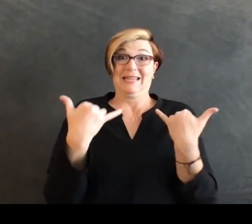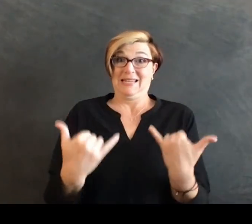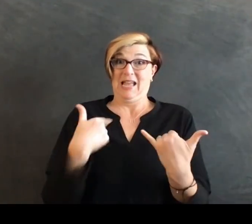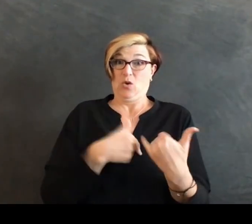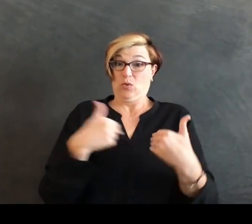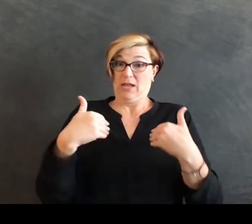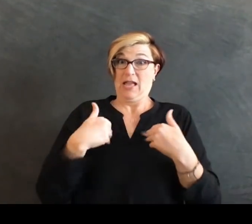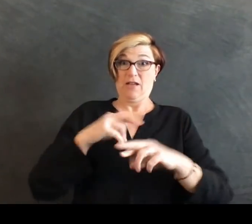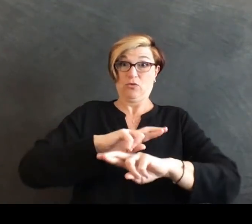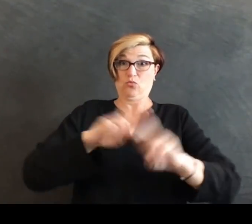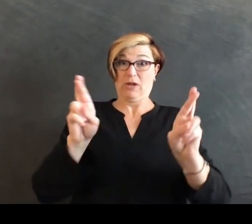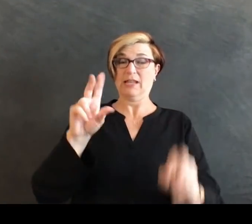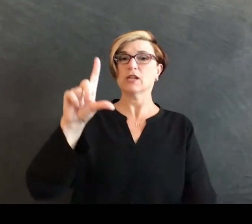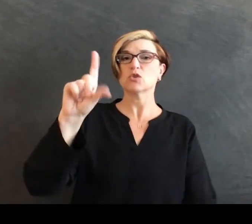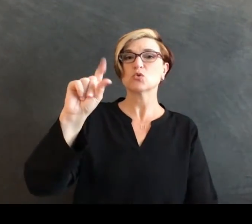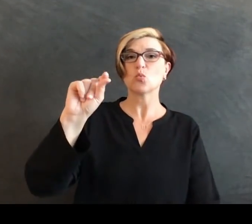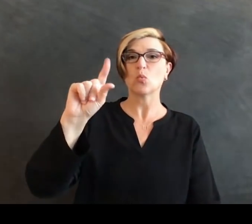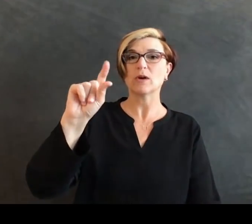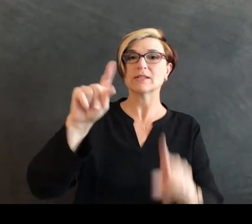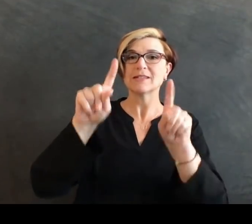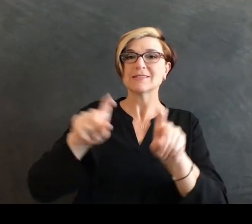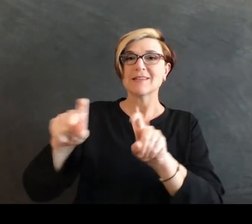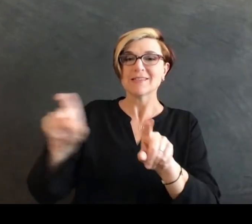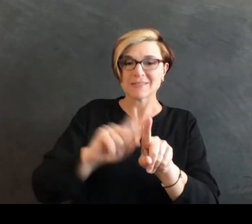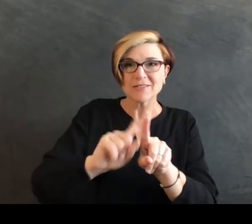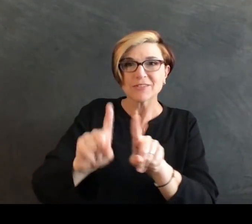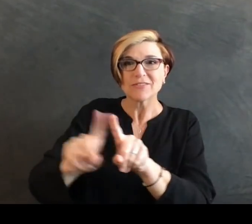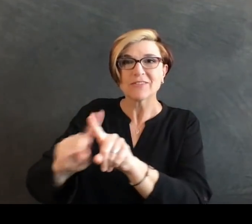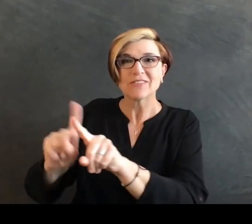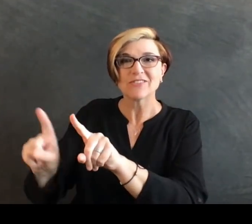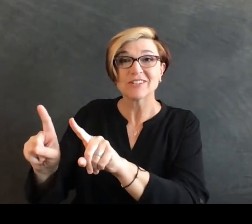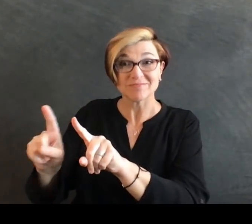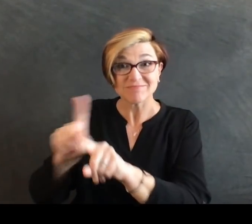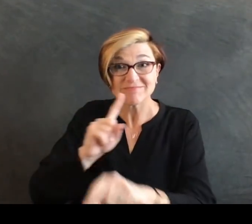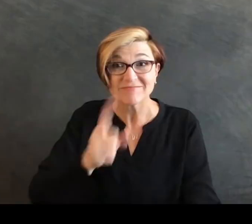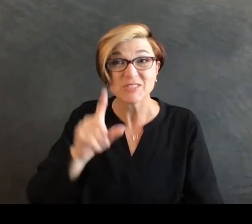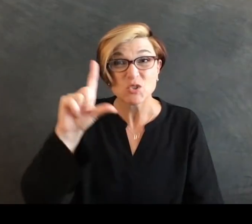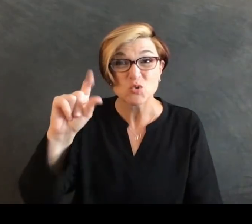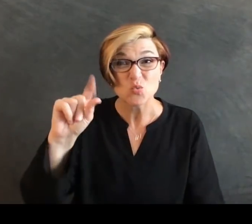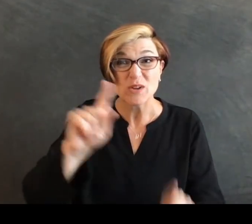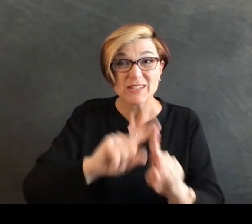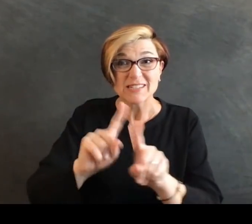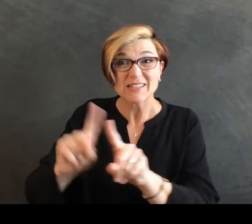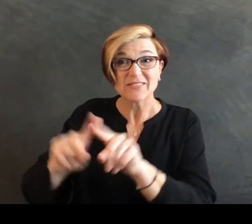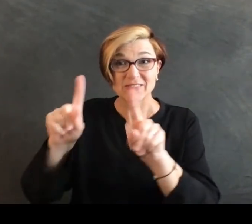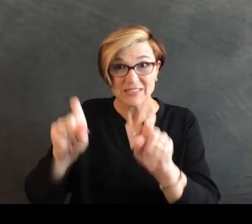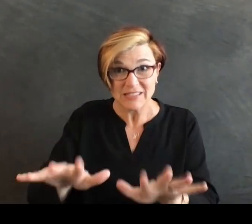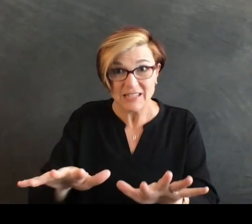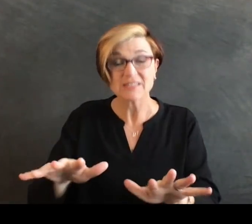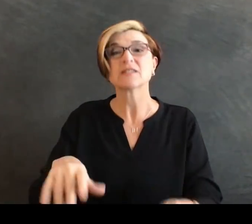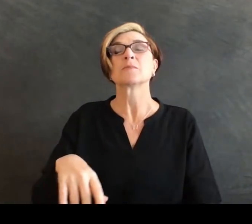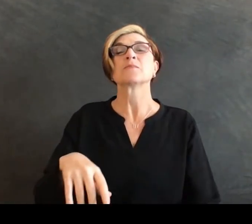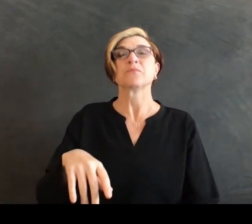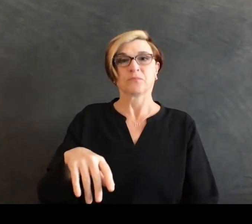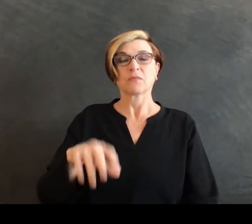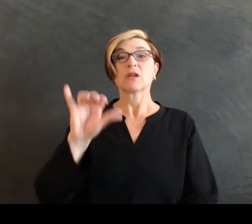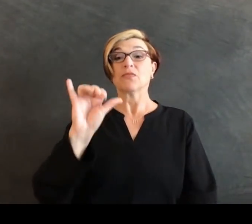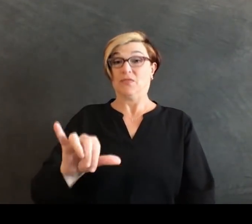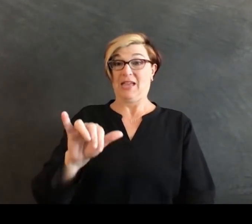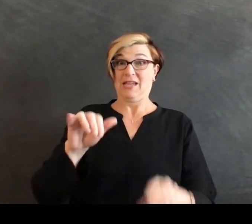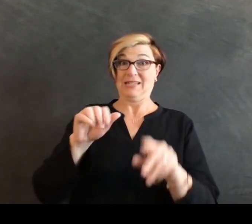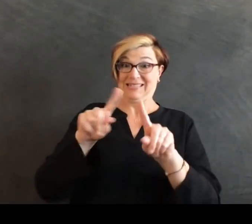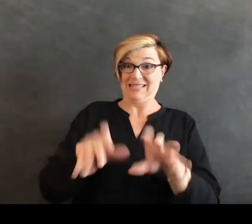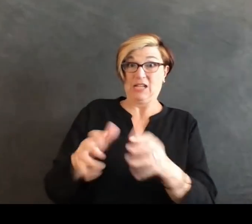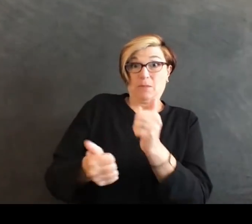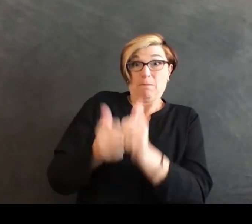options. With the FDA responding to requests for authorization typically within 24 hours, the number of options is growing